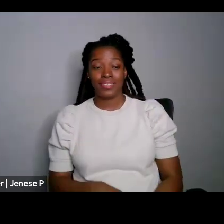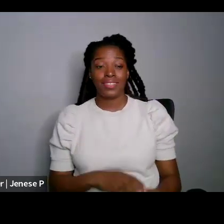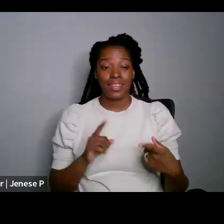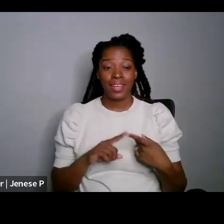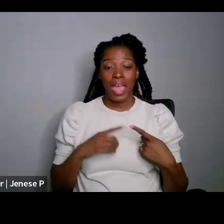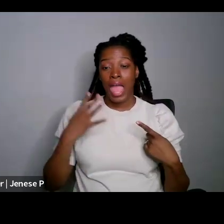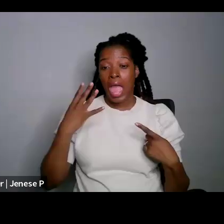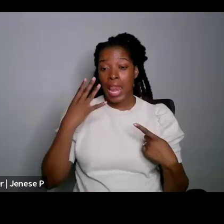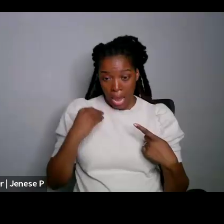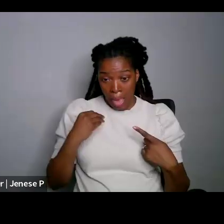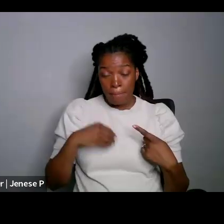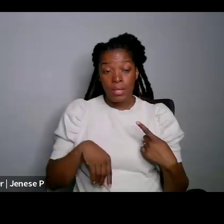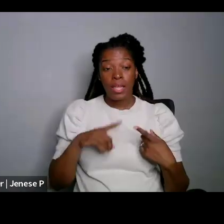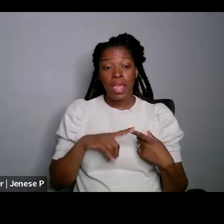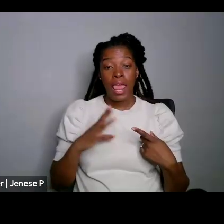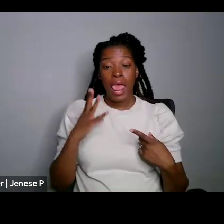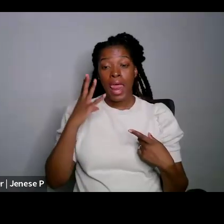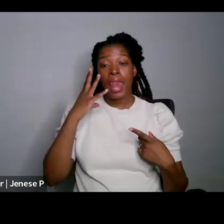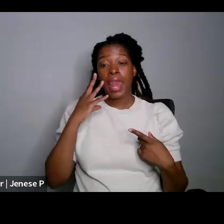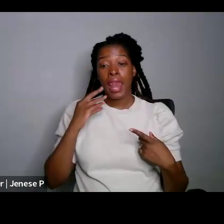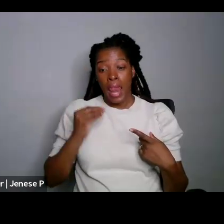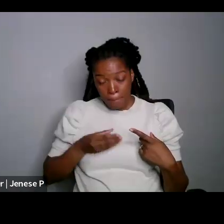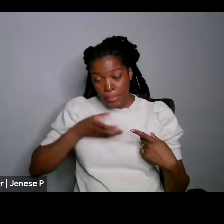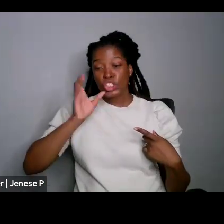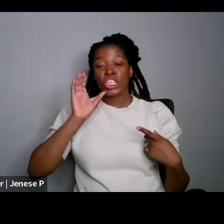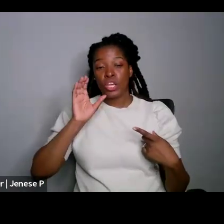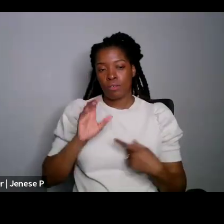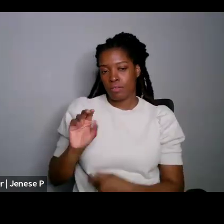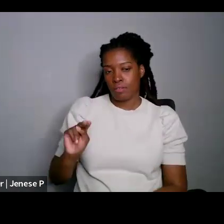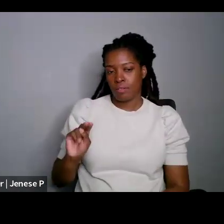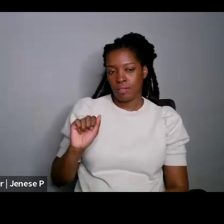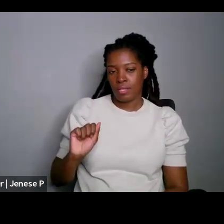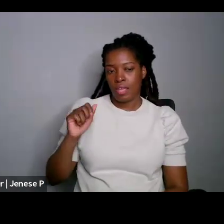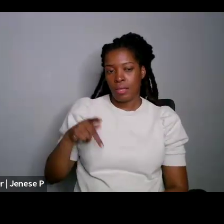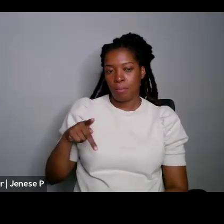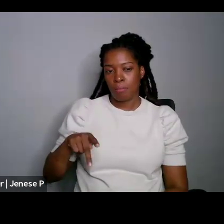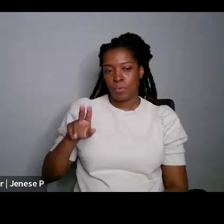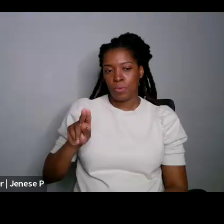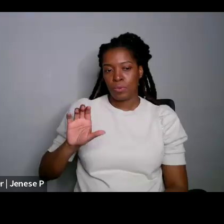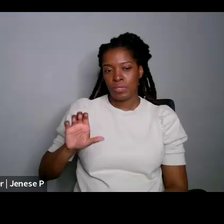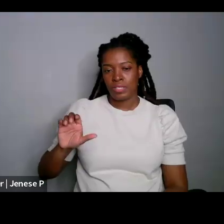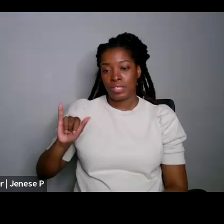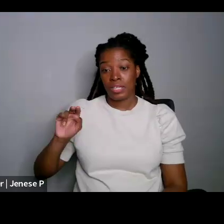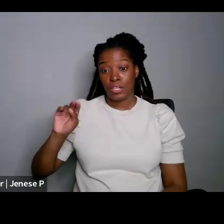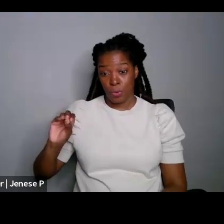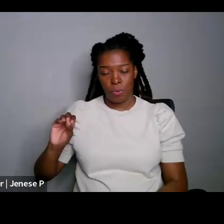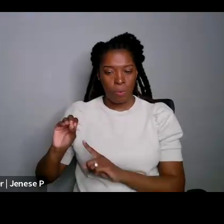nappuccino. So what that is, it's not mine. I think it's Daniel Pink came up with this idea. And he